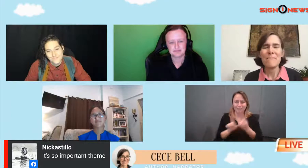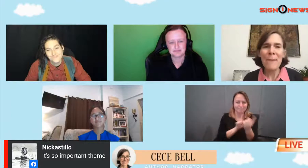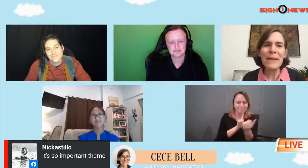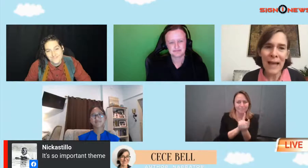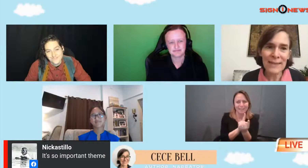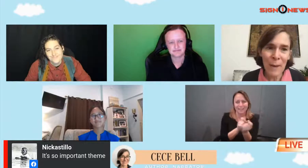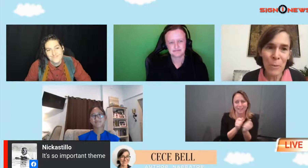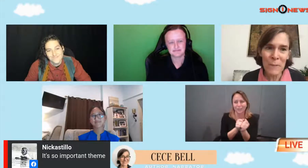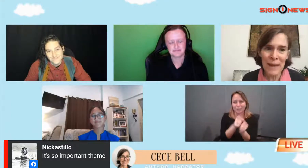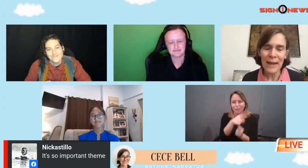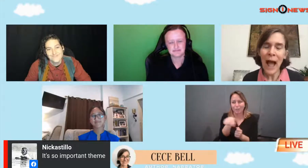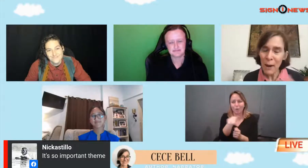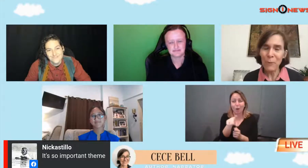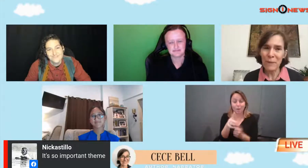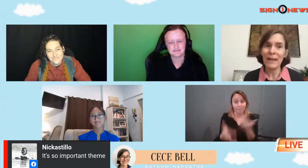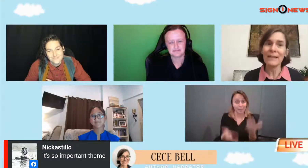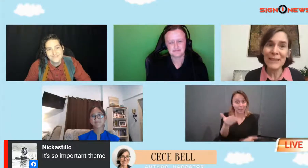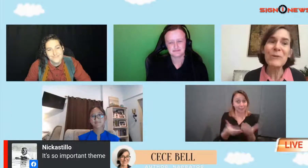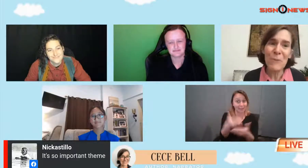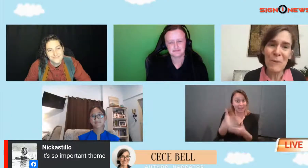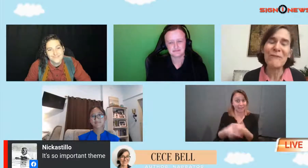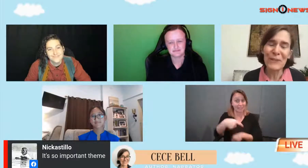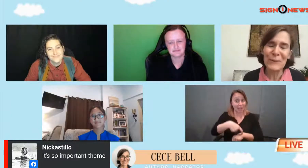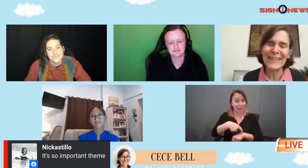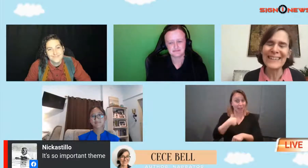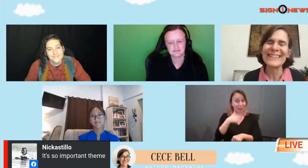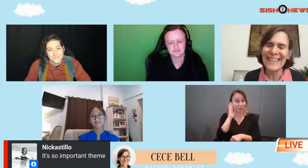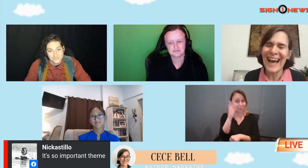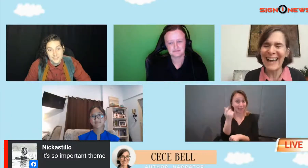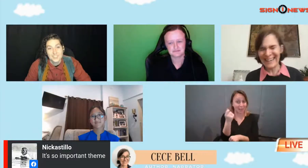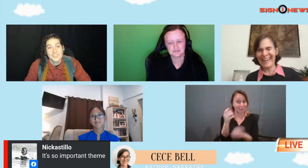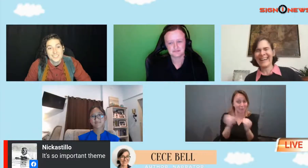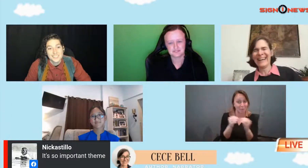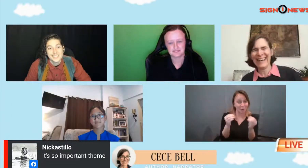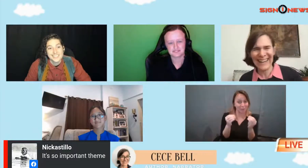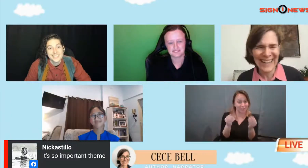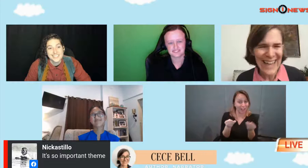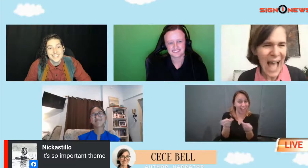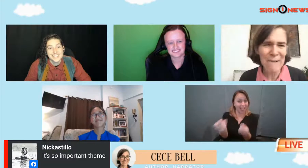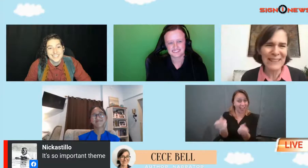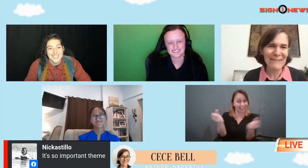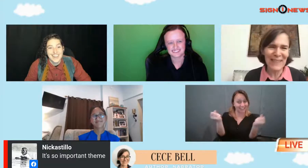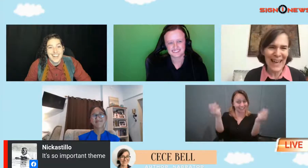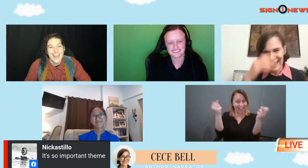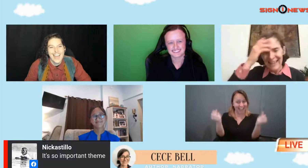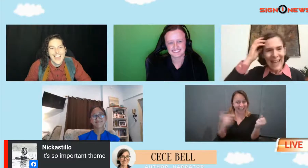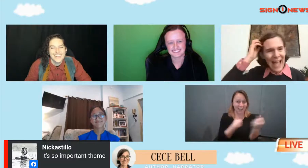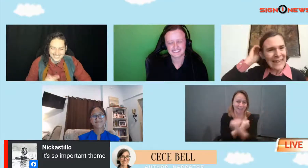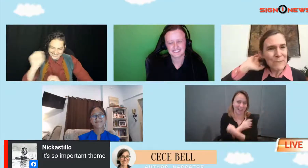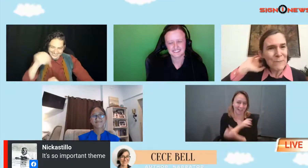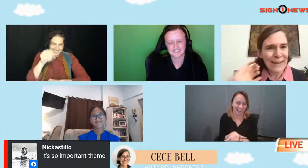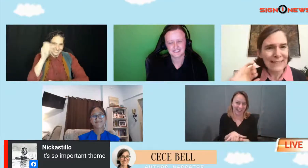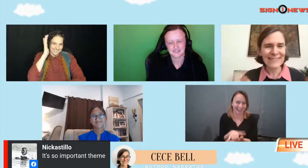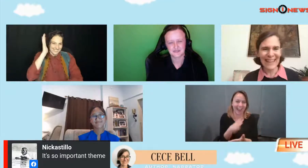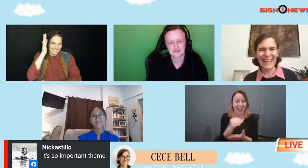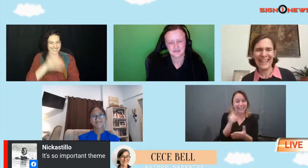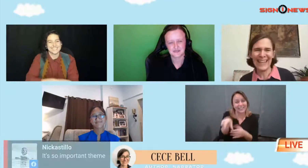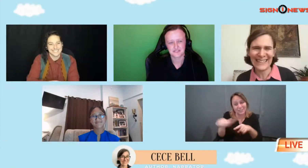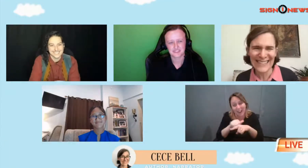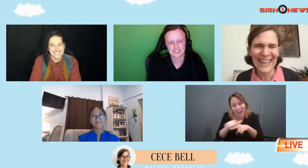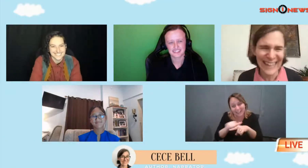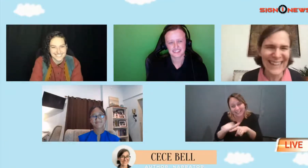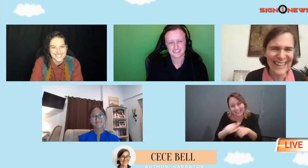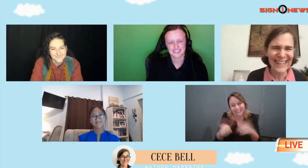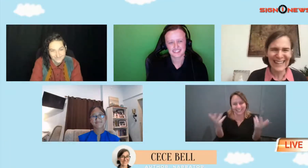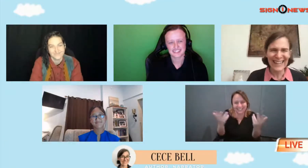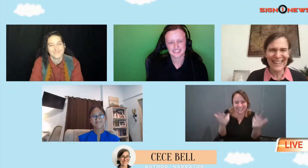And maybe next time we meet, I will be a little more fluent in sign. I would love that. I need to practice.